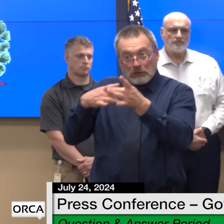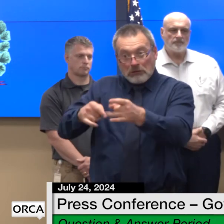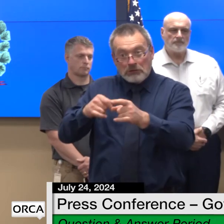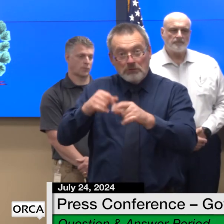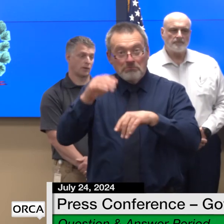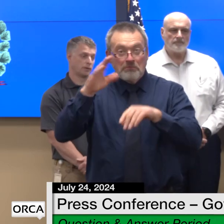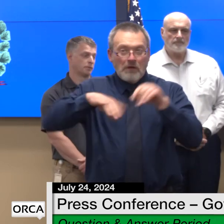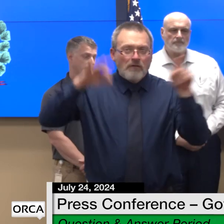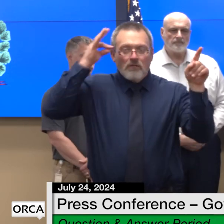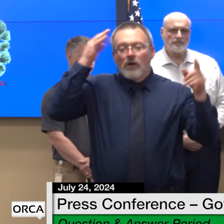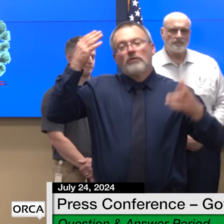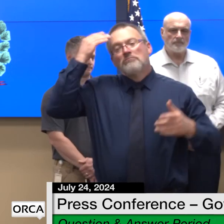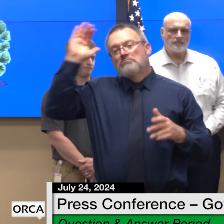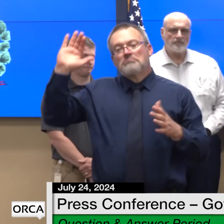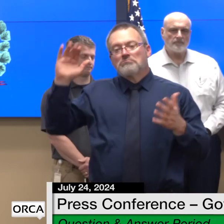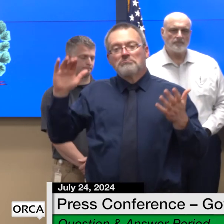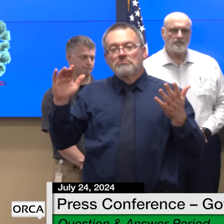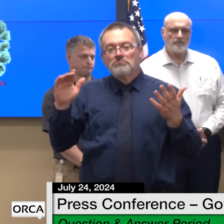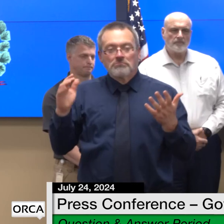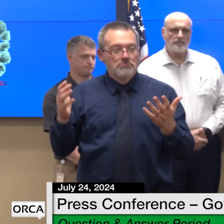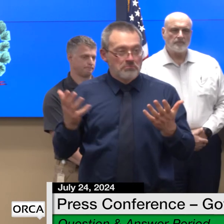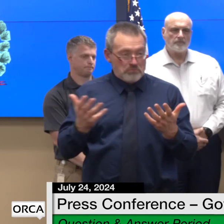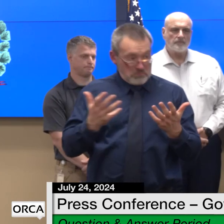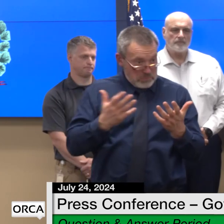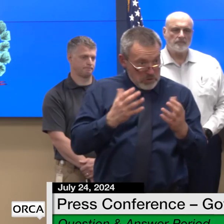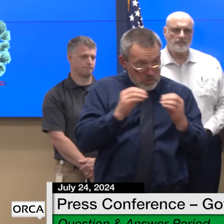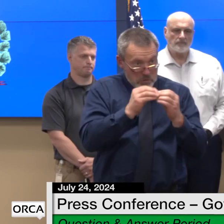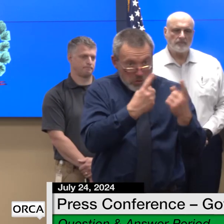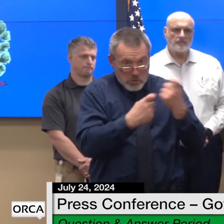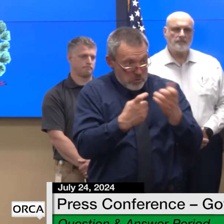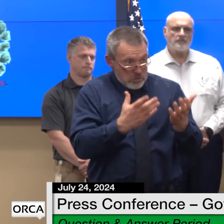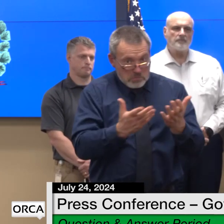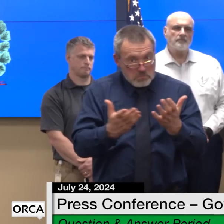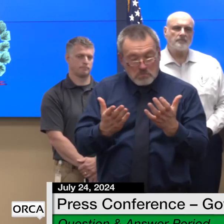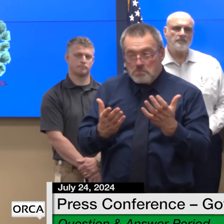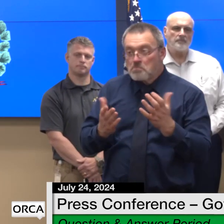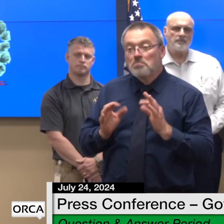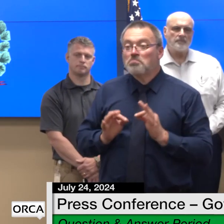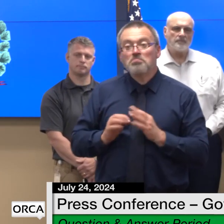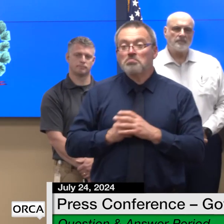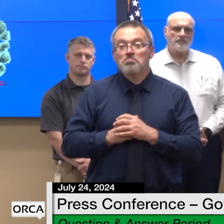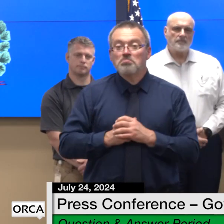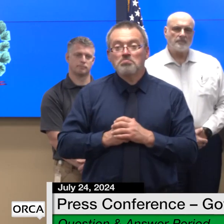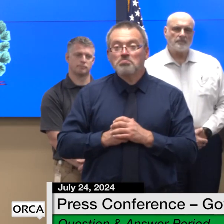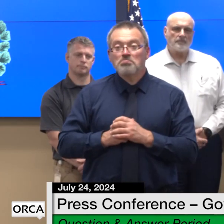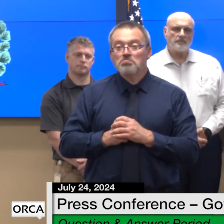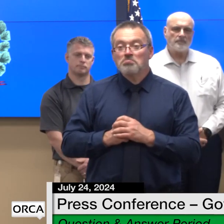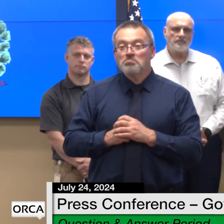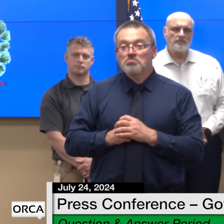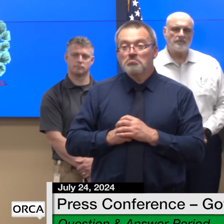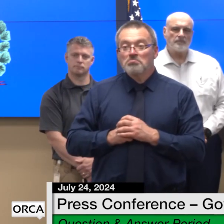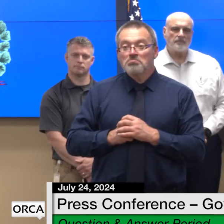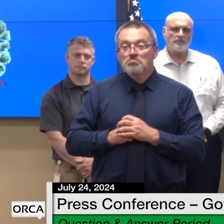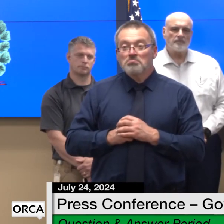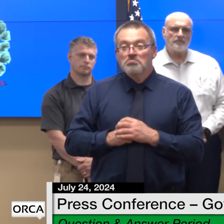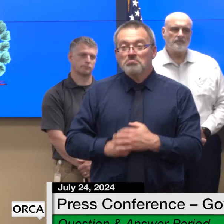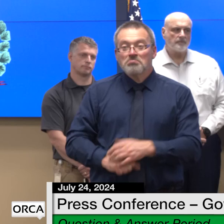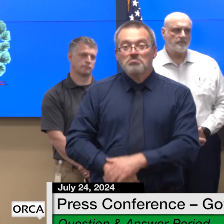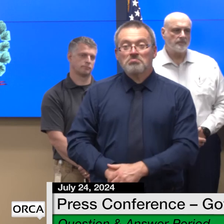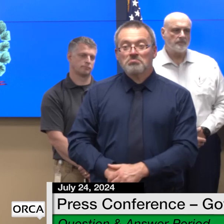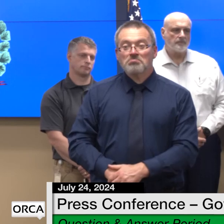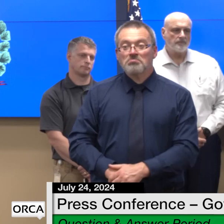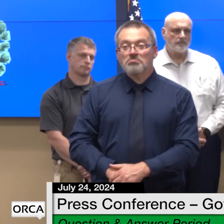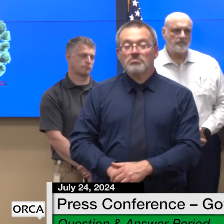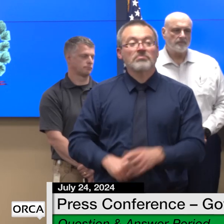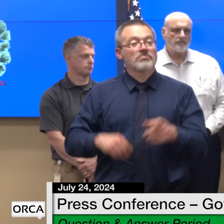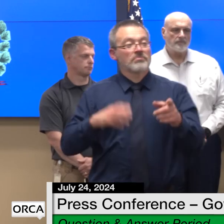Anything you want to add on that? Sounds Secretary